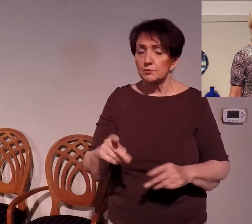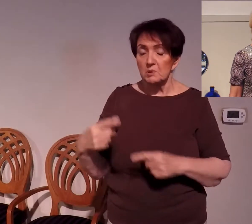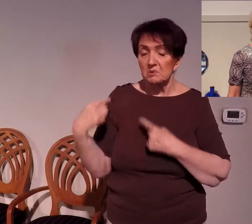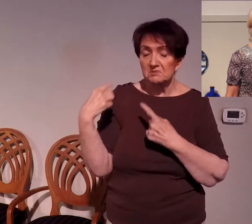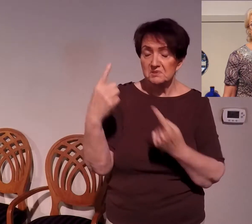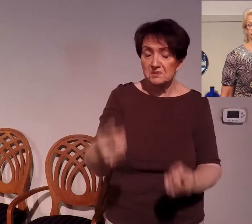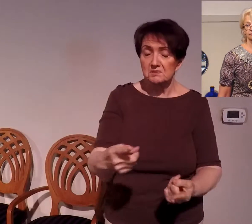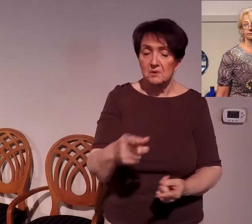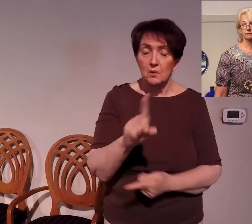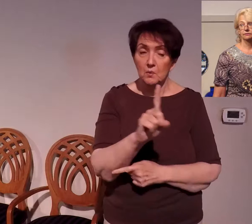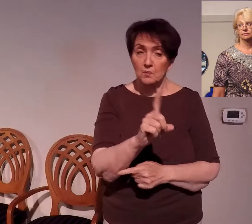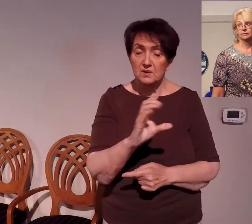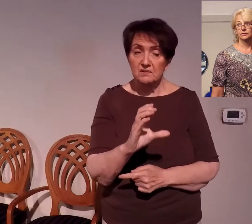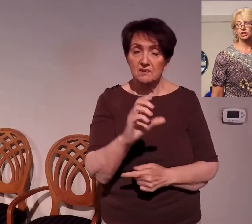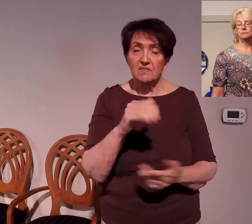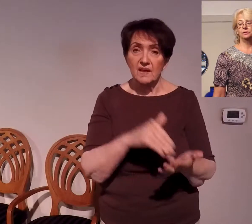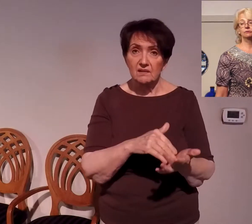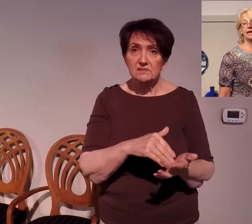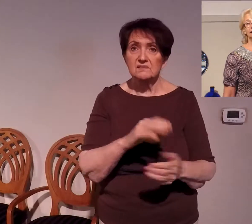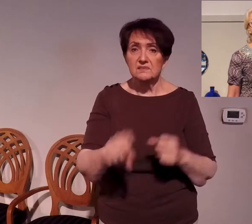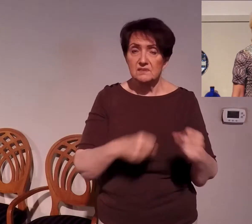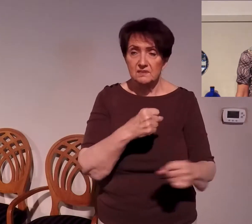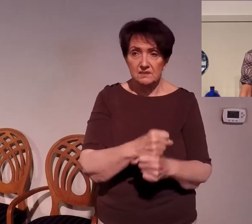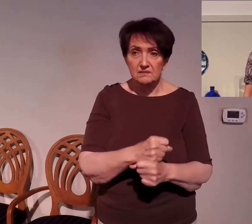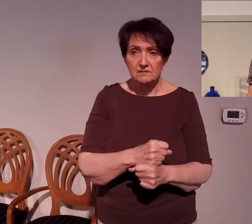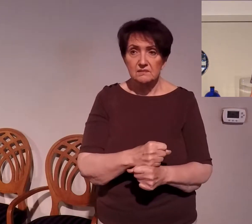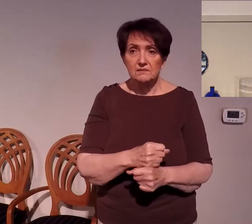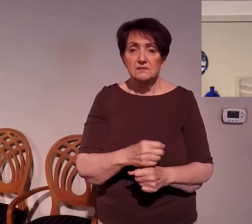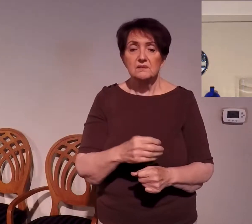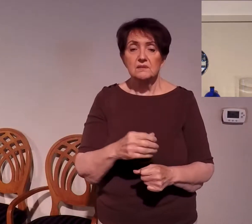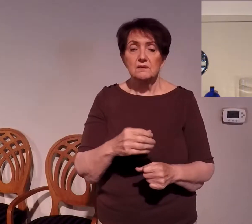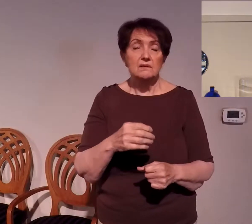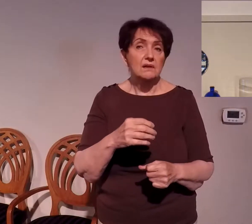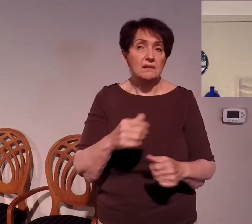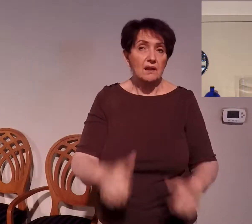100,000 years shaping reality out of fear,